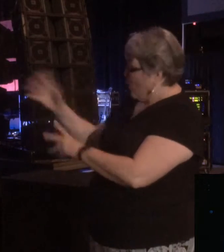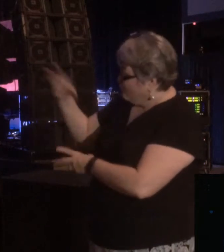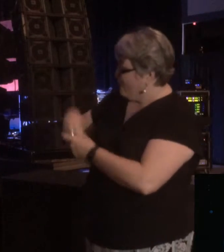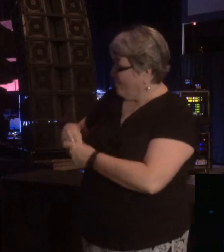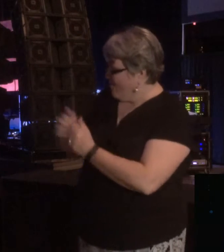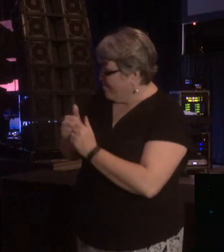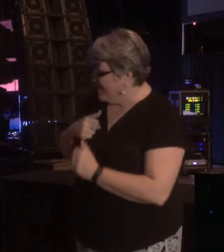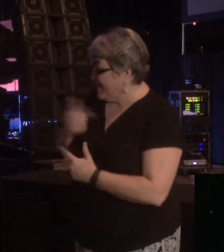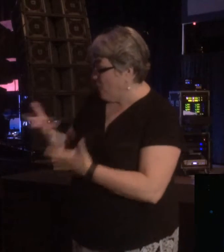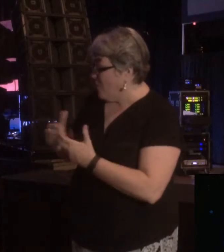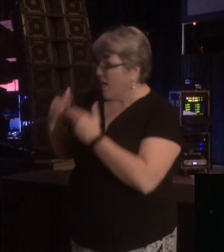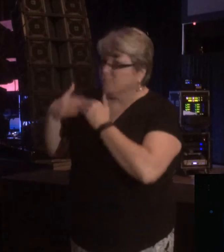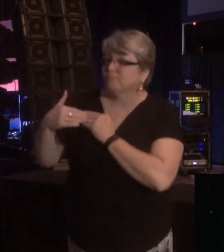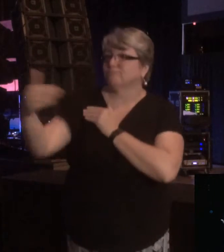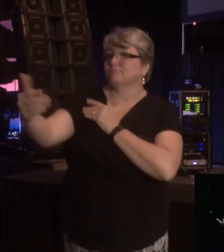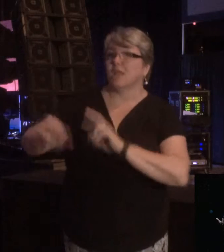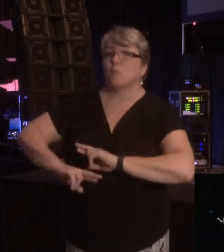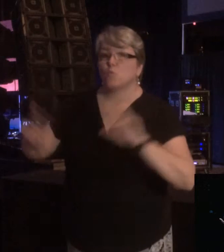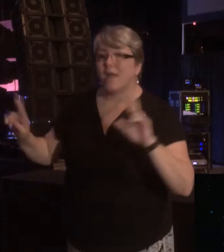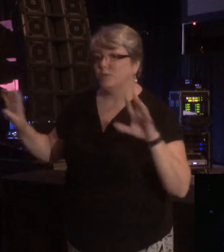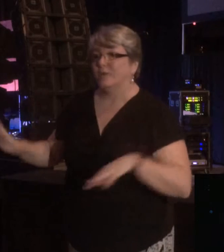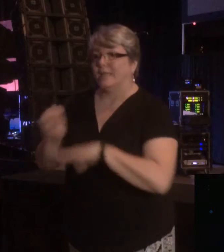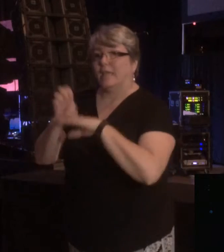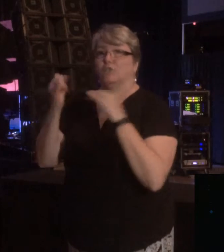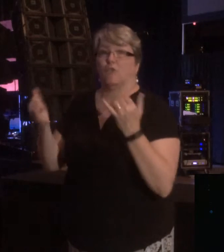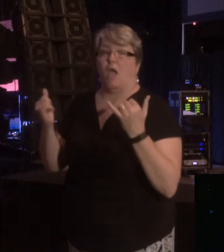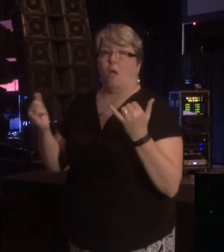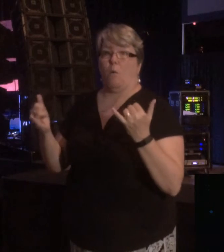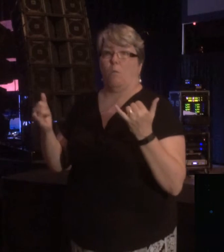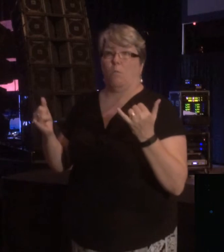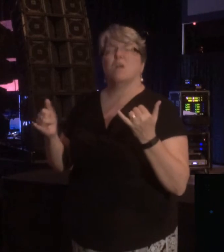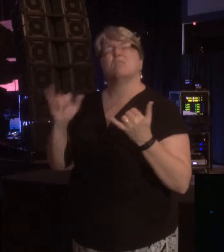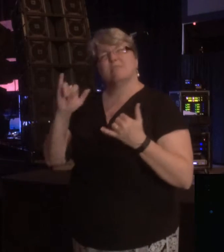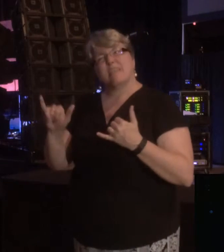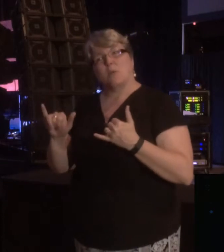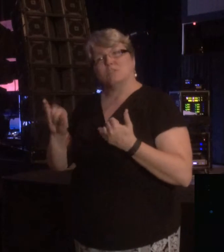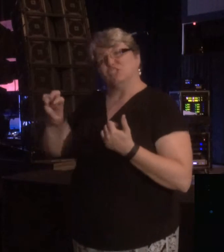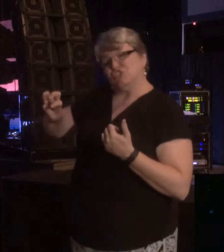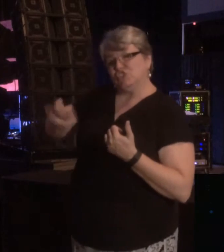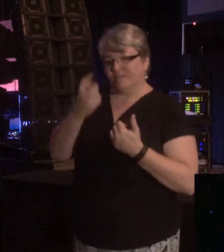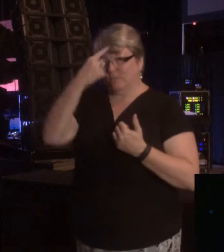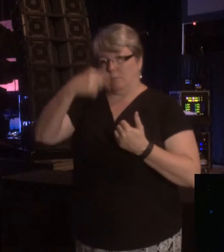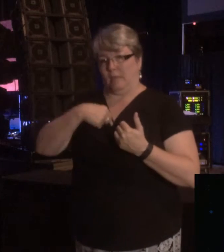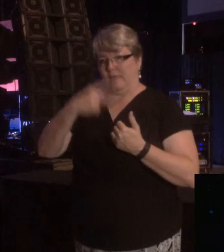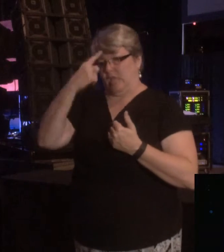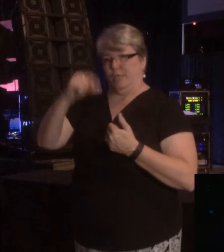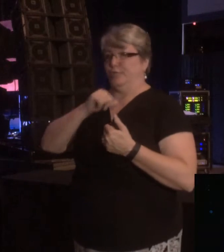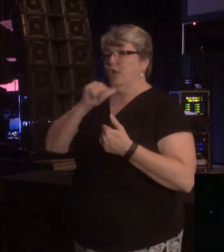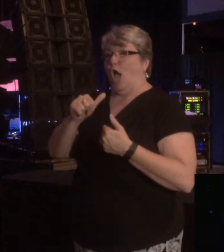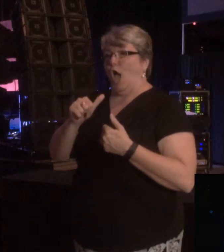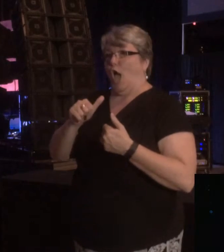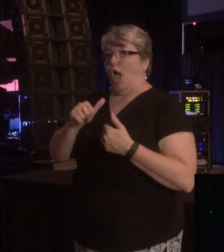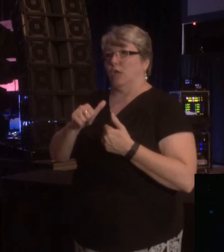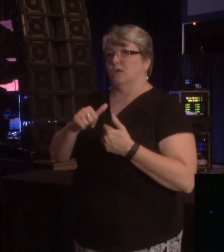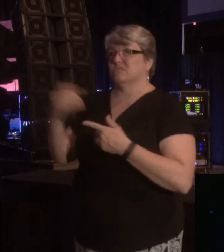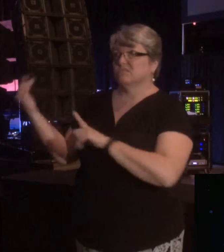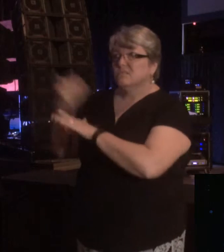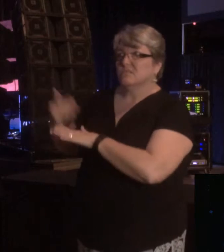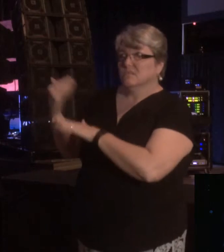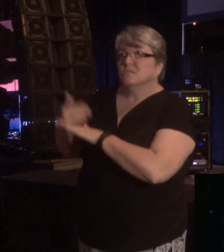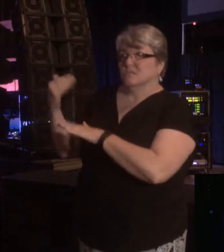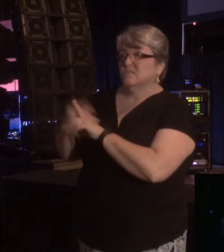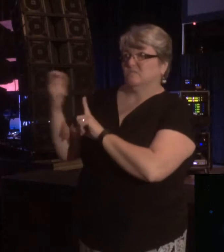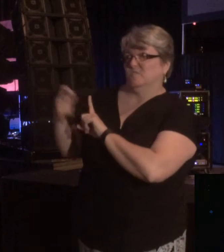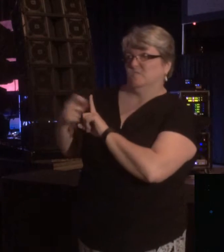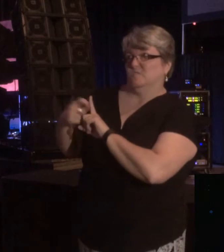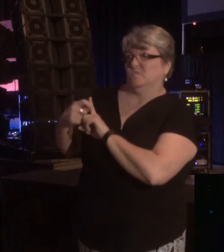was serious. Come on. I remember there was a time where in our relationship where I was